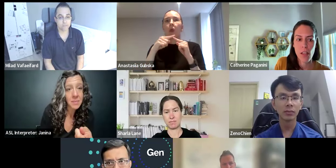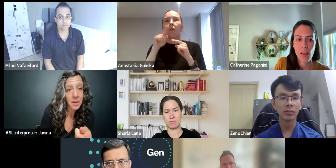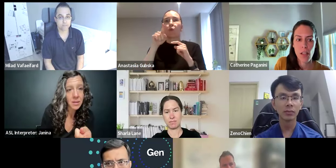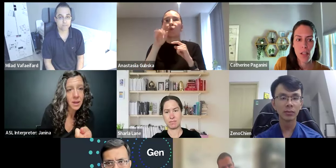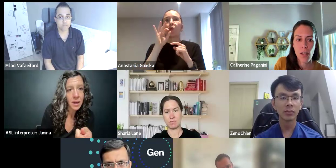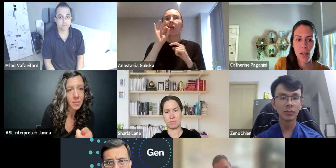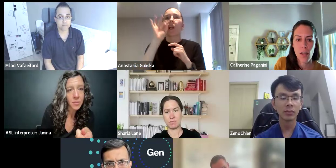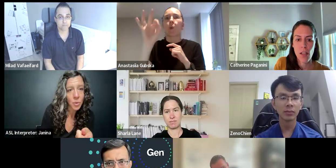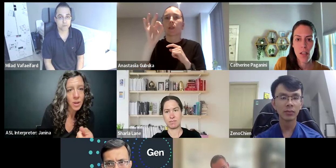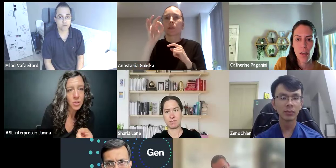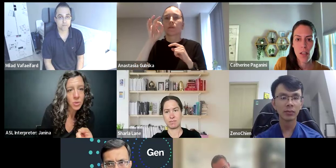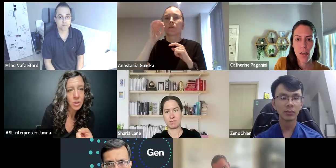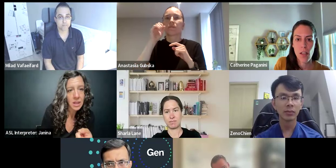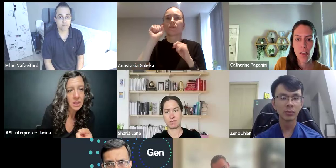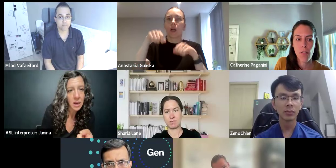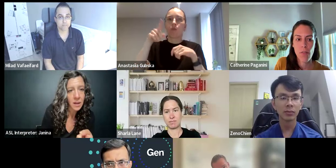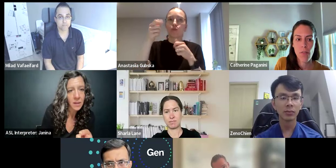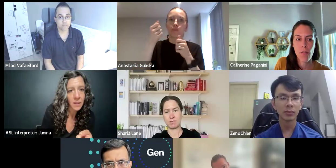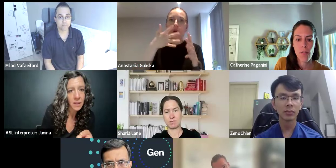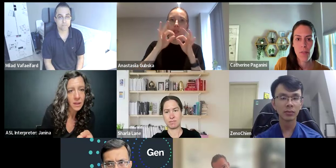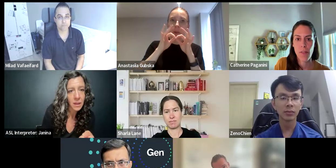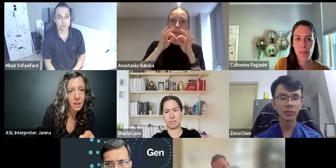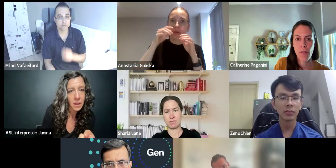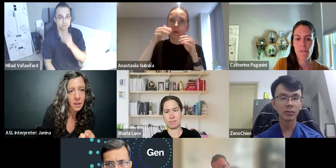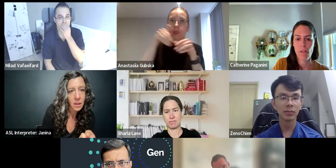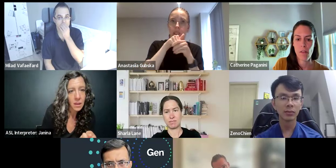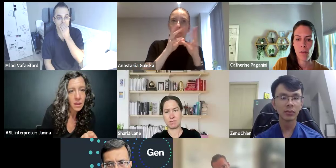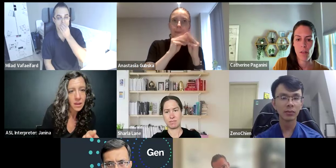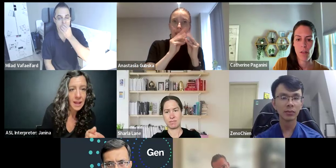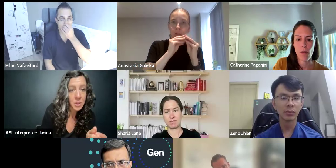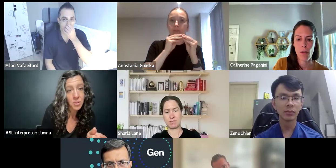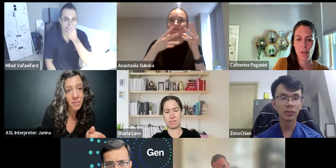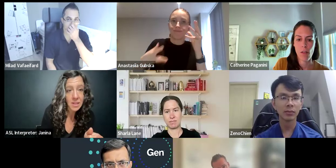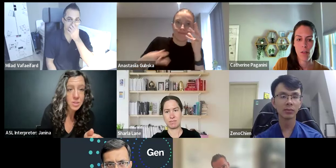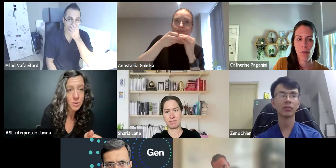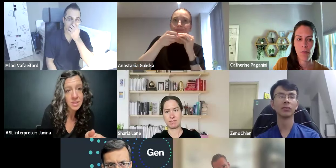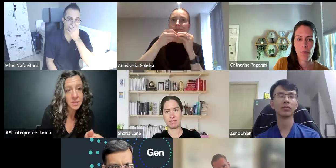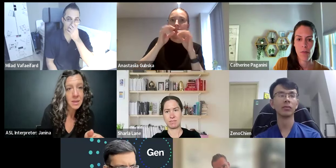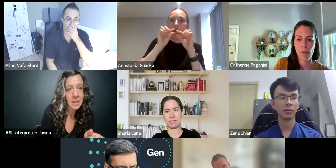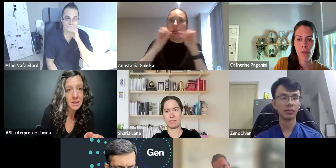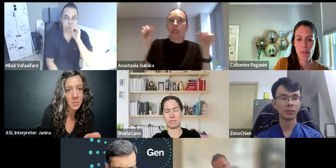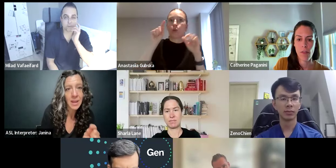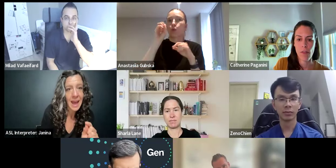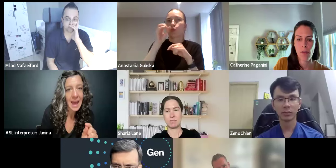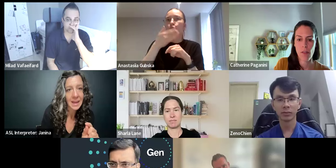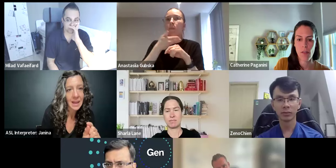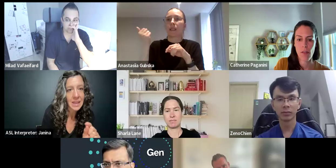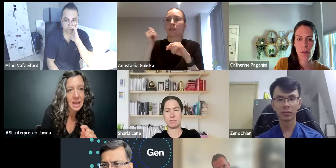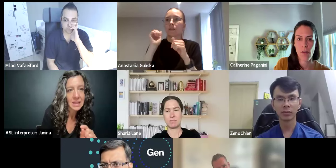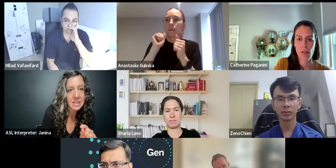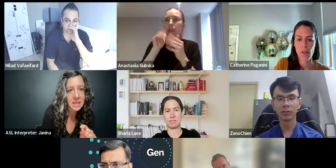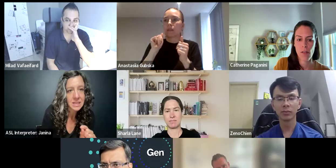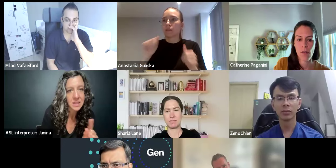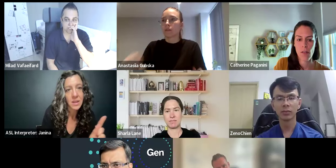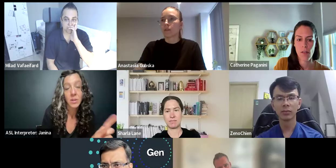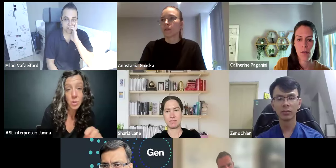it's emailed. So when you click on the, can you provide interpreters in the meeting? Then we can add a